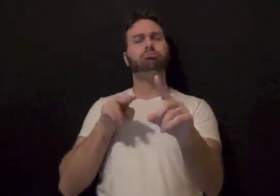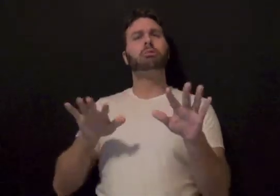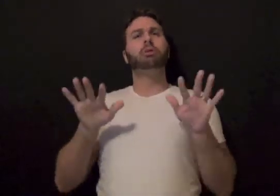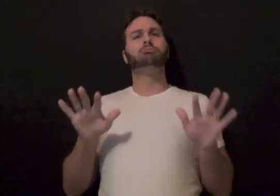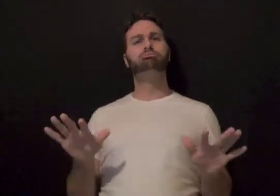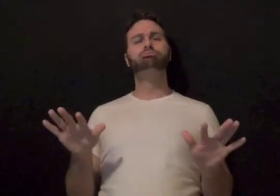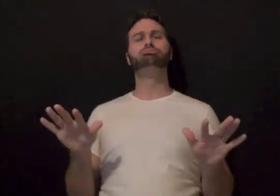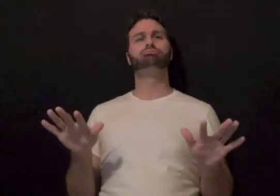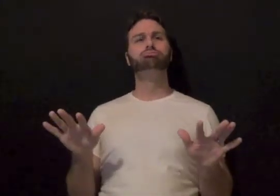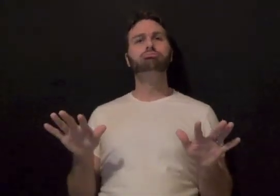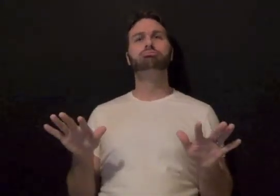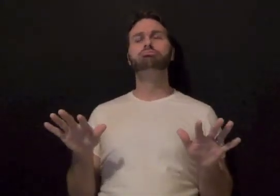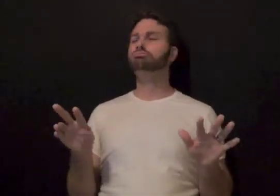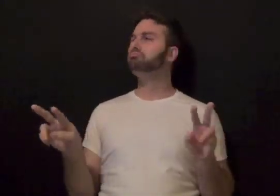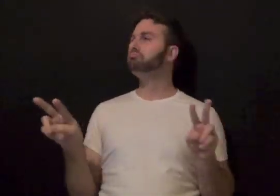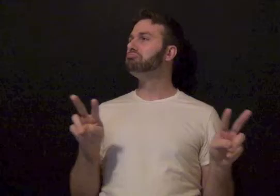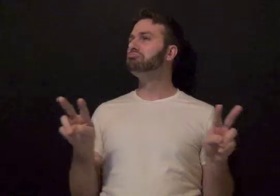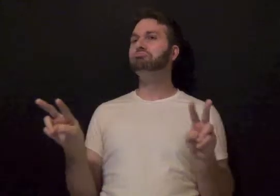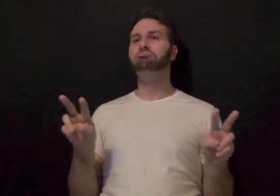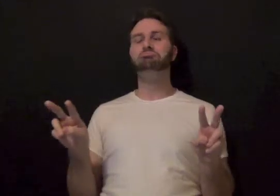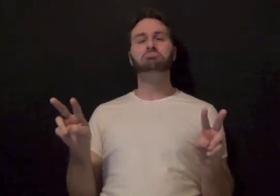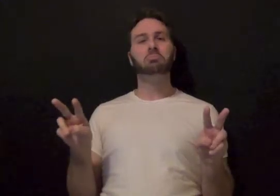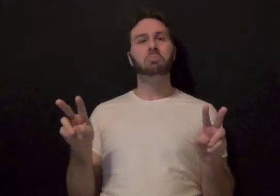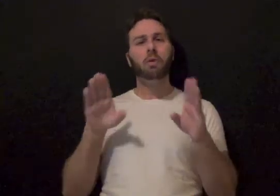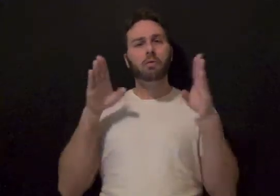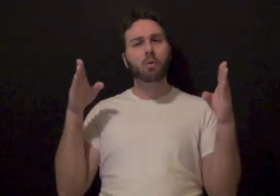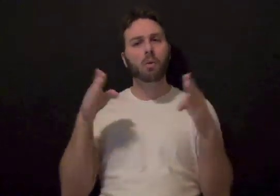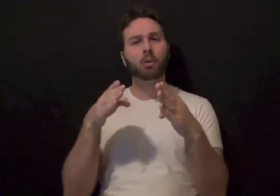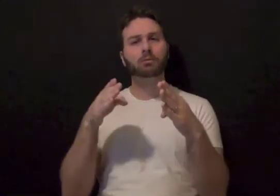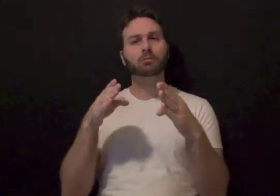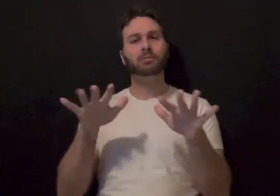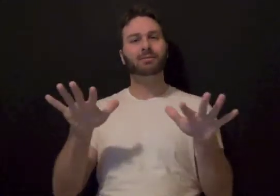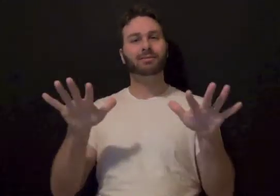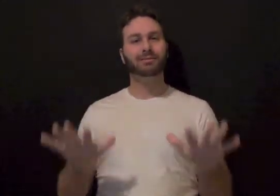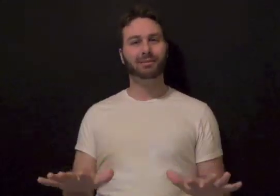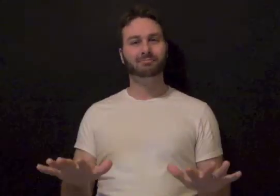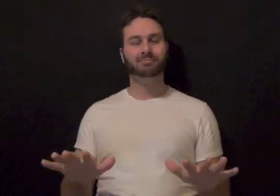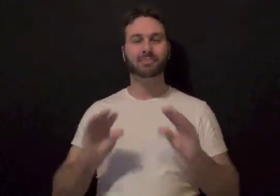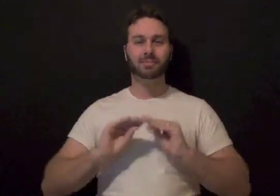of focus, calm and clarity in your life. Thank you very much.